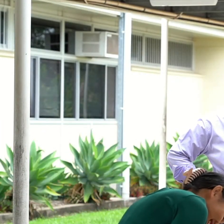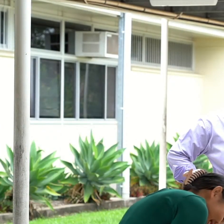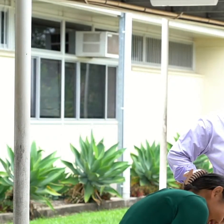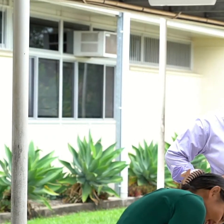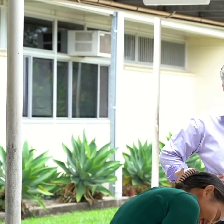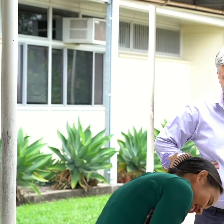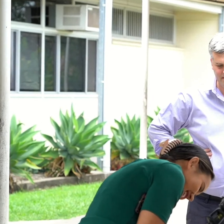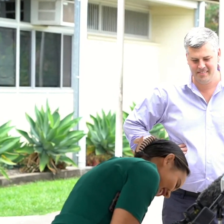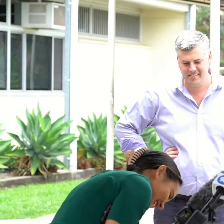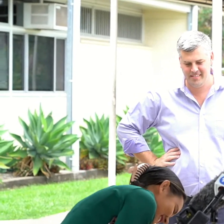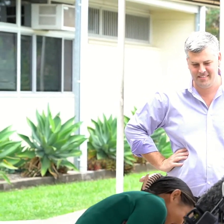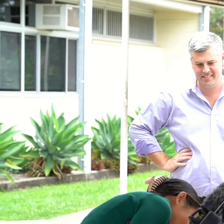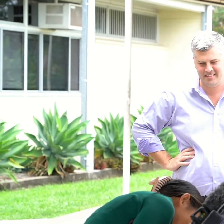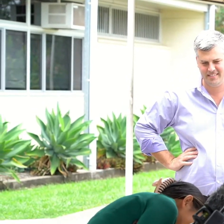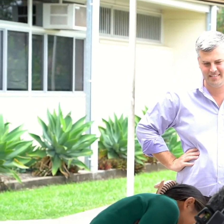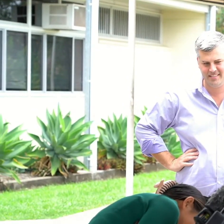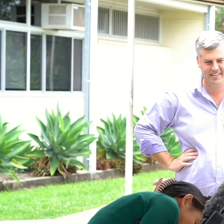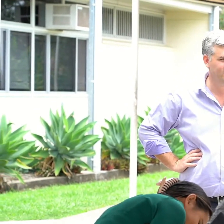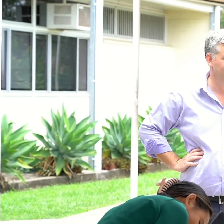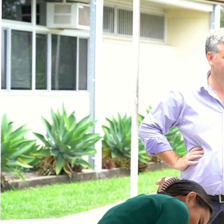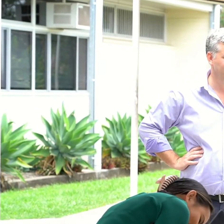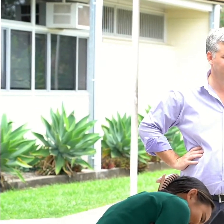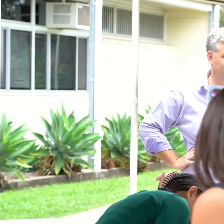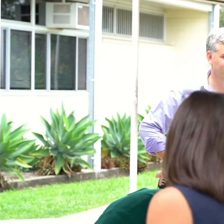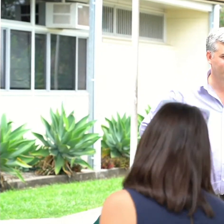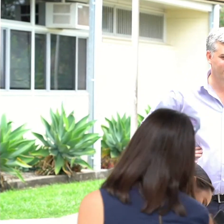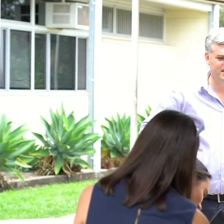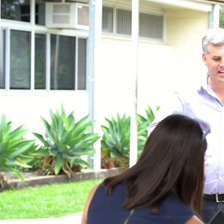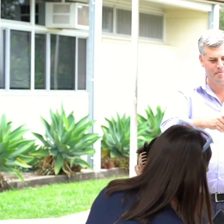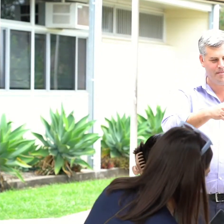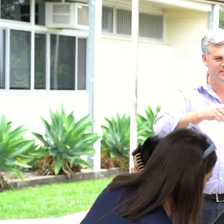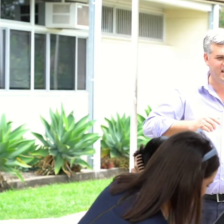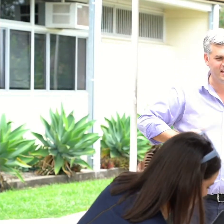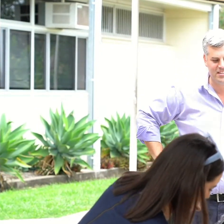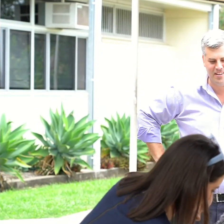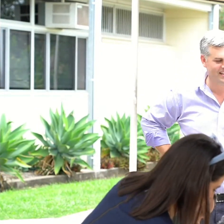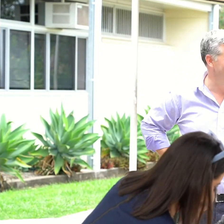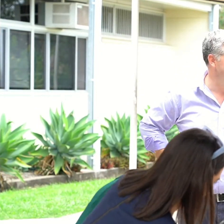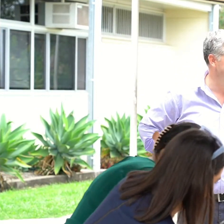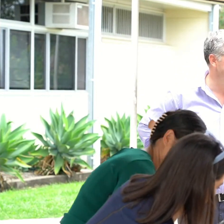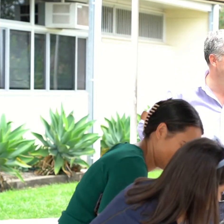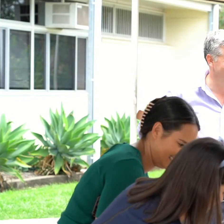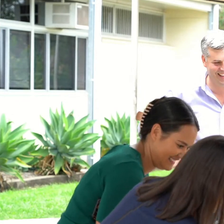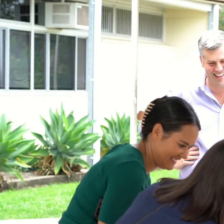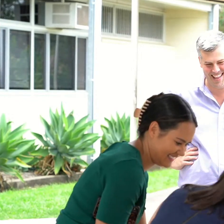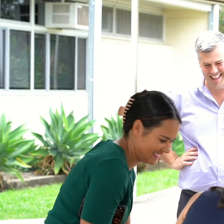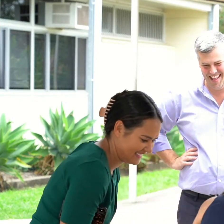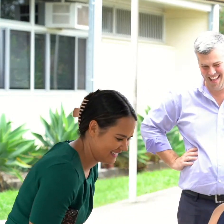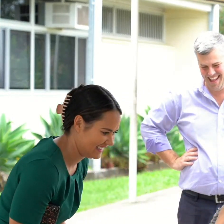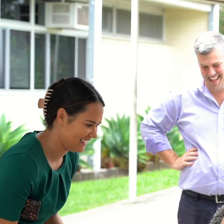Did you forget it was me? Obviously, this one's right. I was setting him up for being tidy